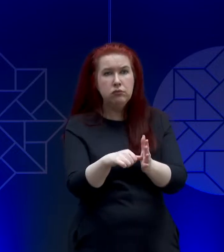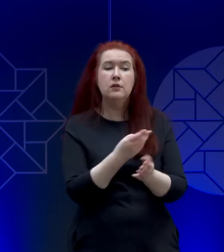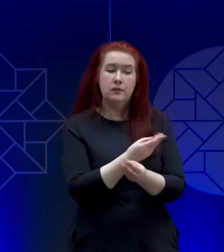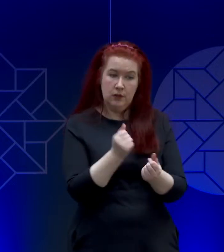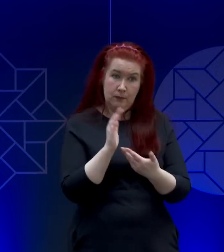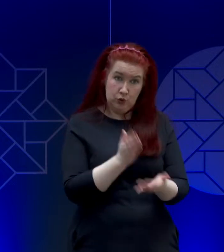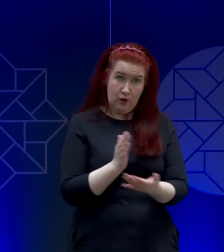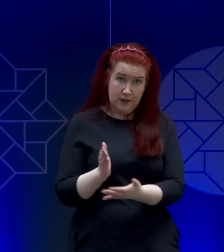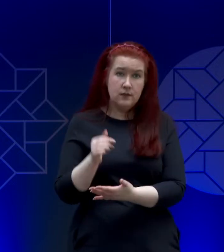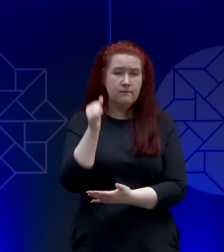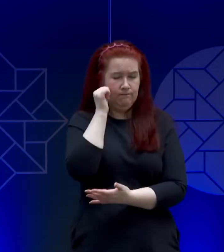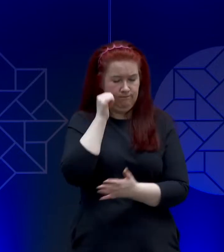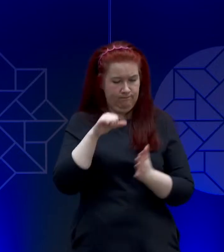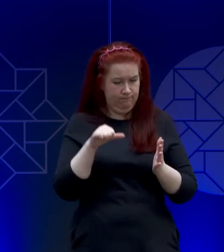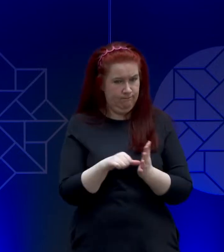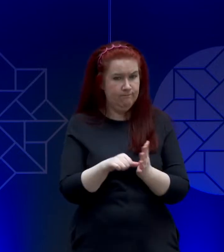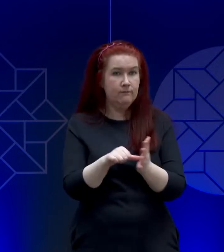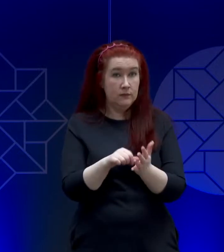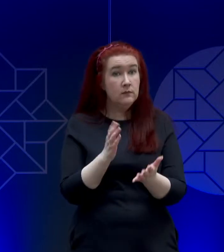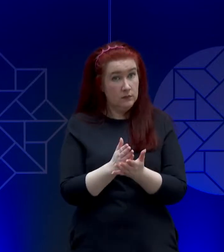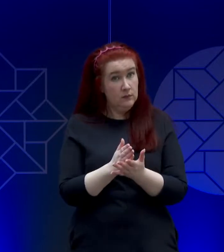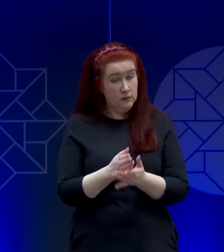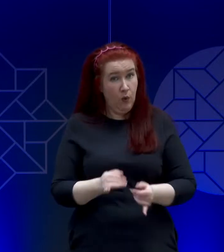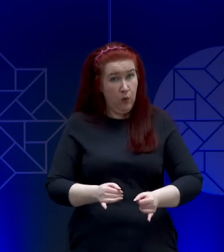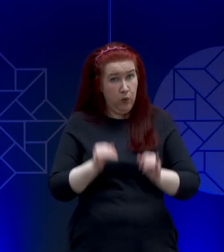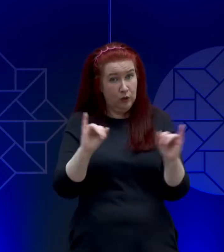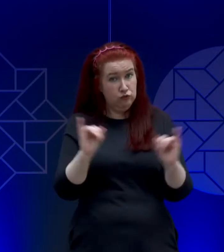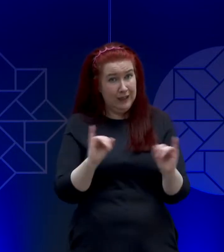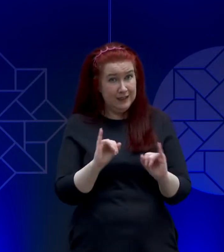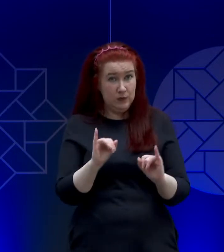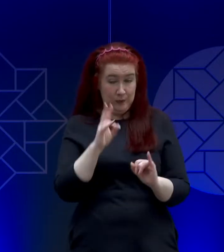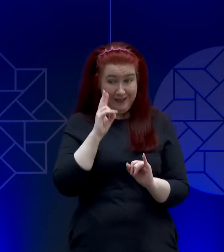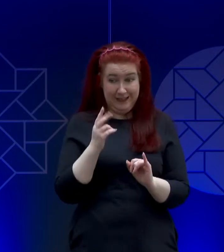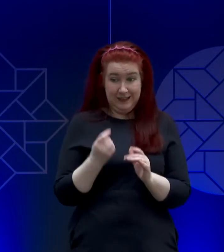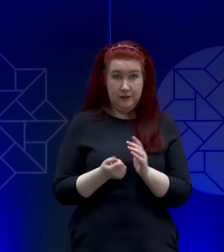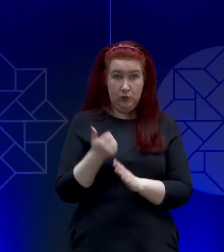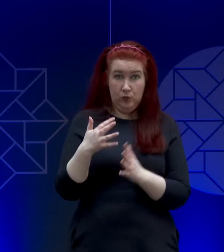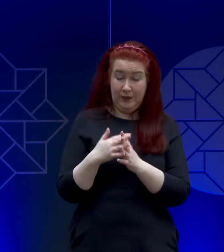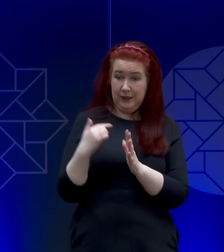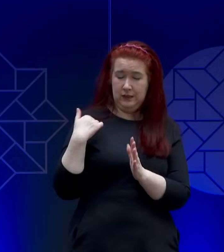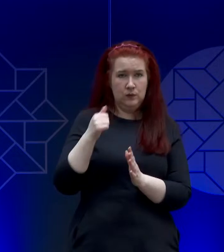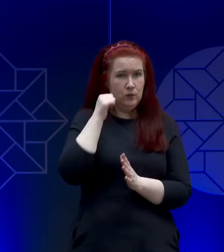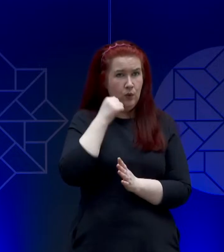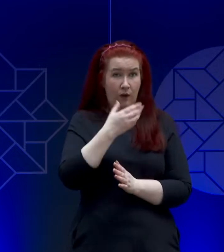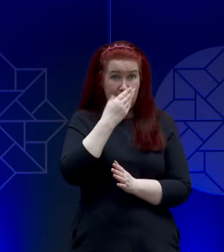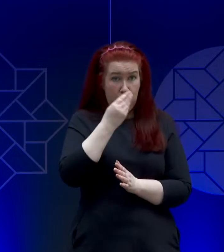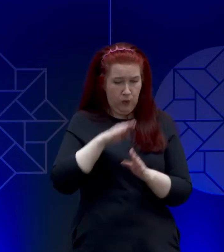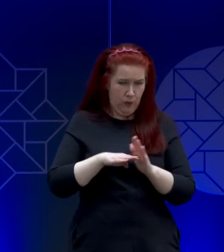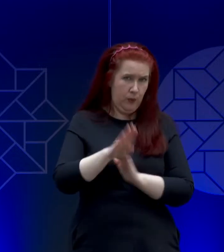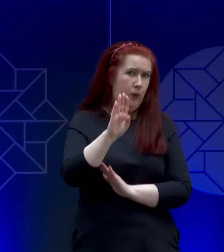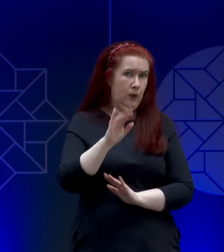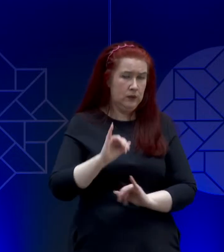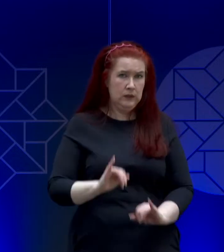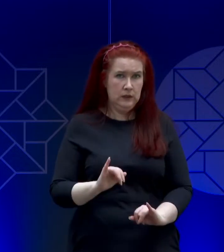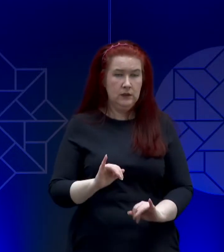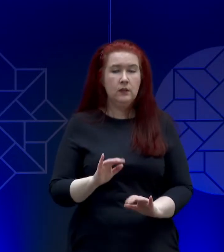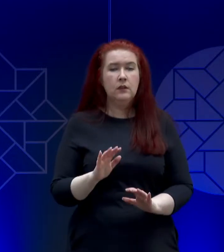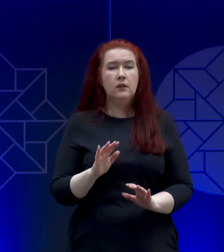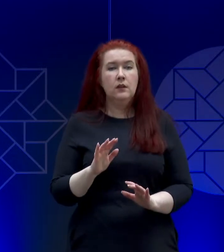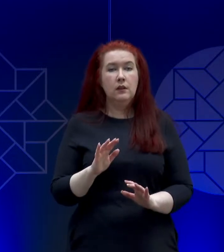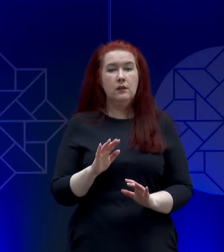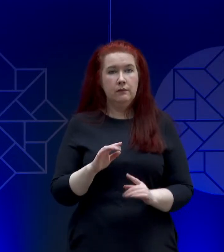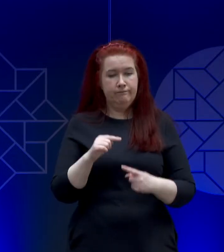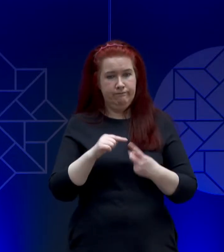are struggling. Periods of real crisis, as we've seen in recent weeks as flu cases spiked. The impact of these